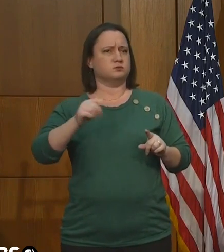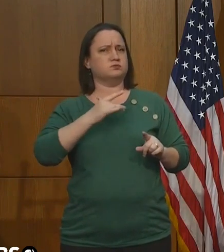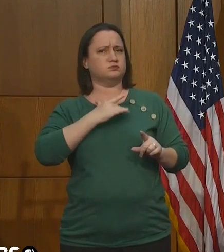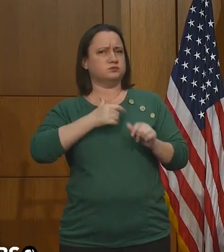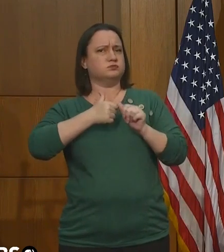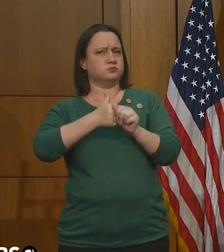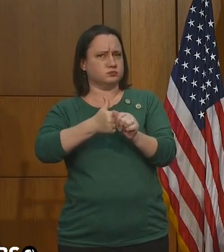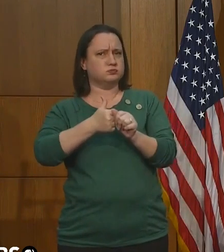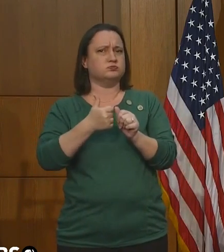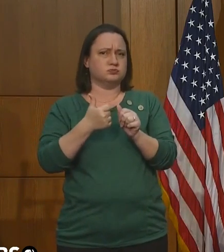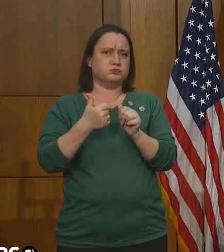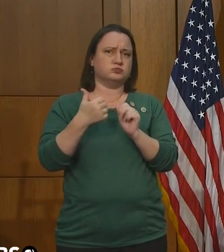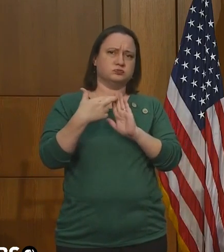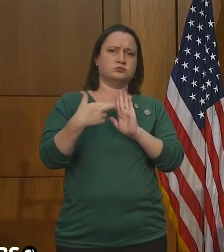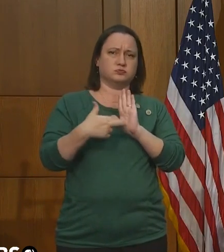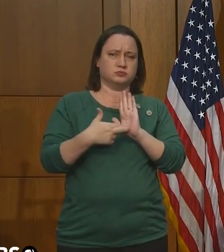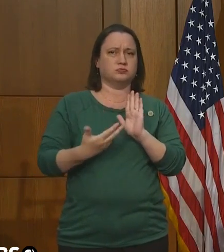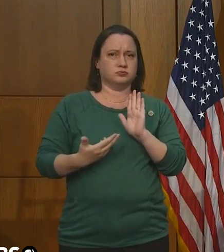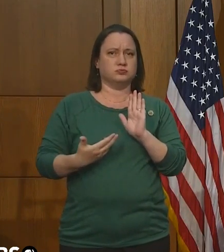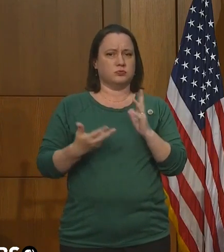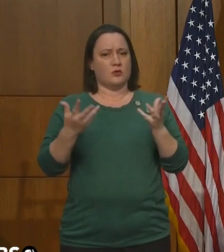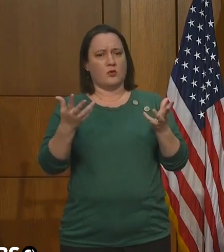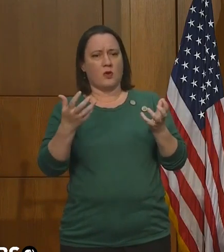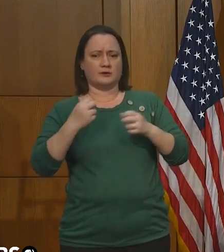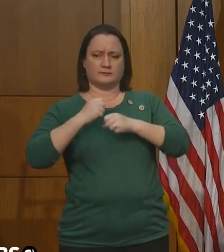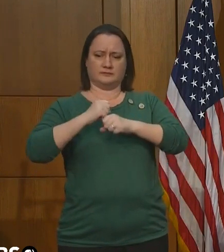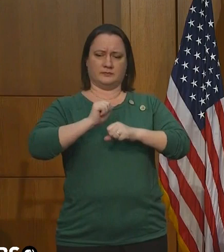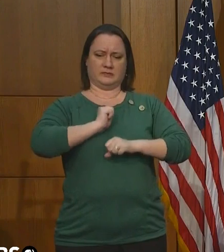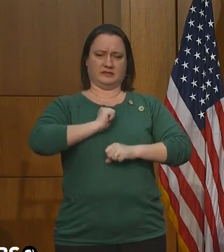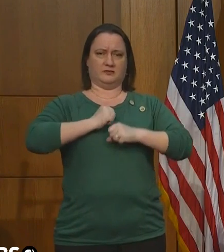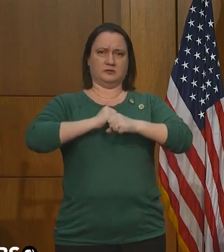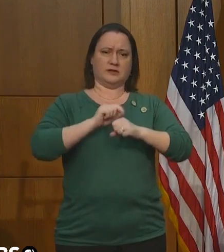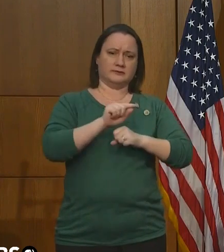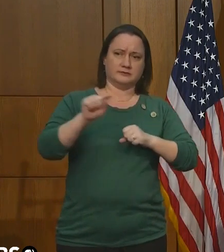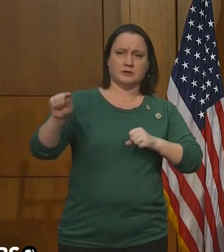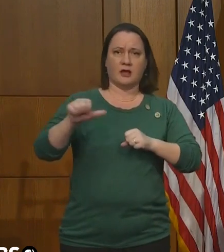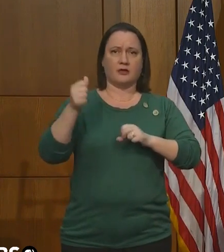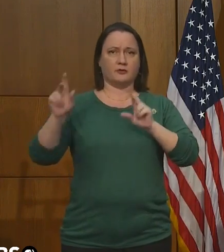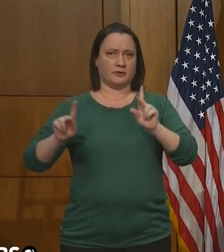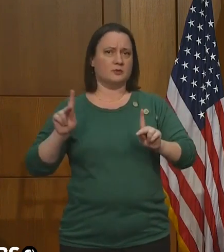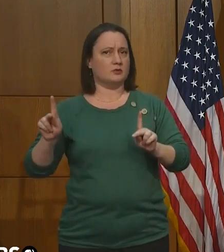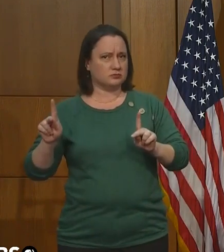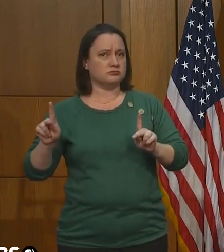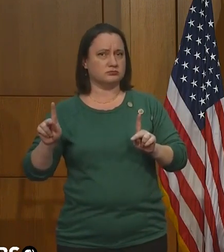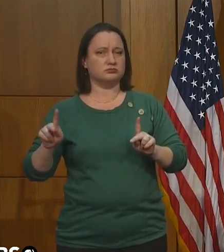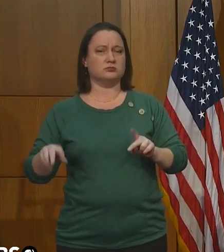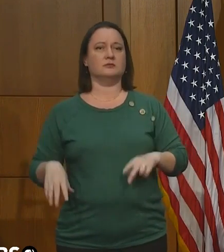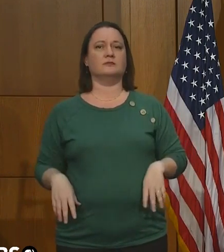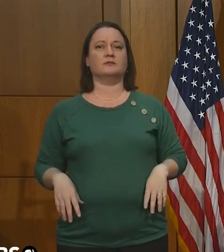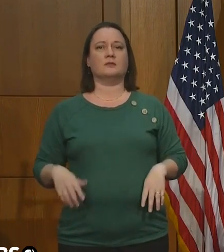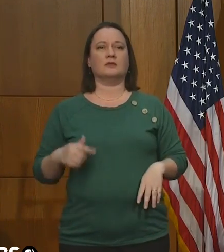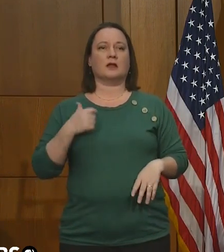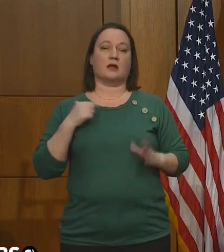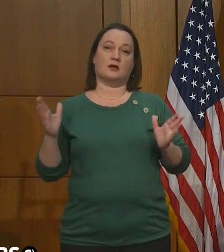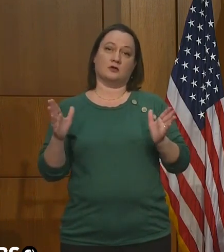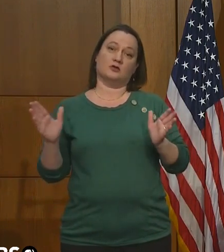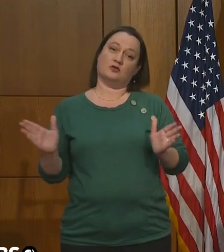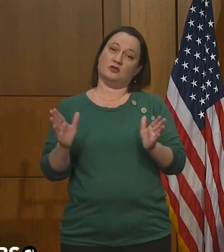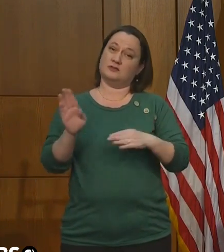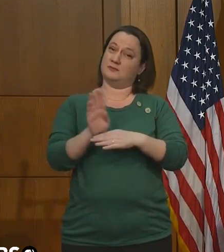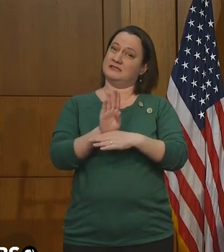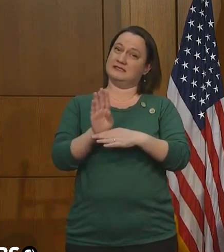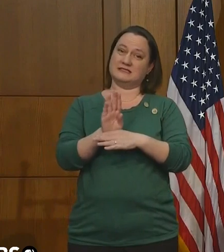guidelines and want to protect themselves and want to protect others. And so I would just encourage